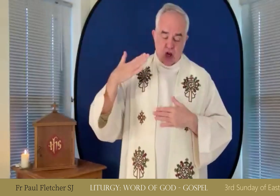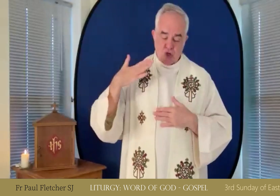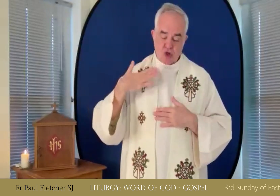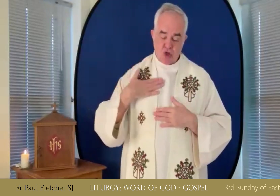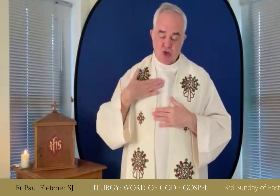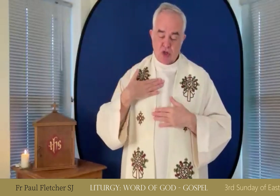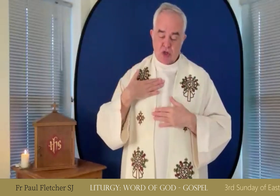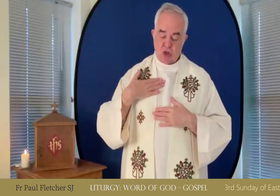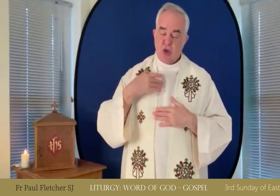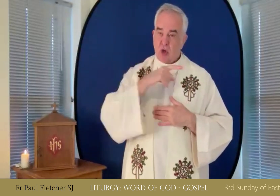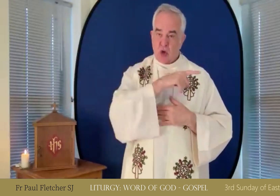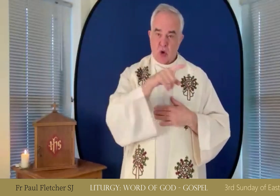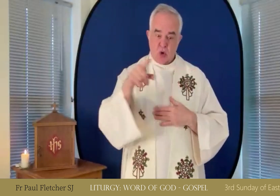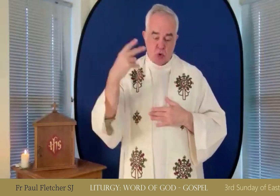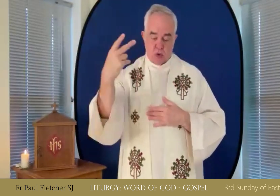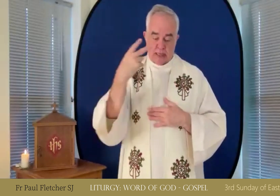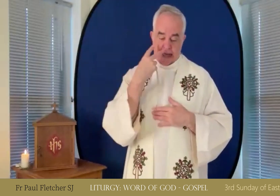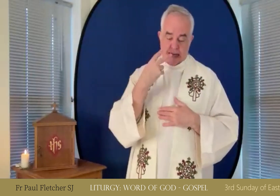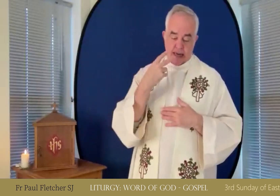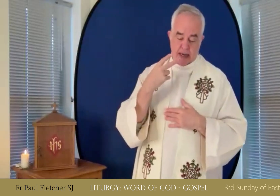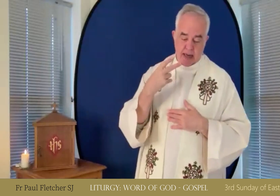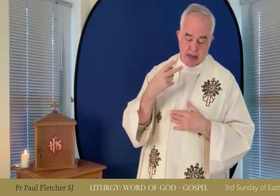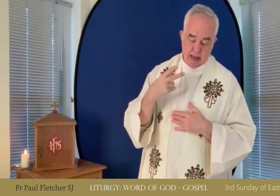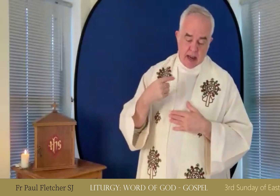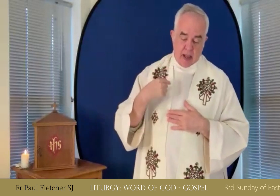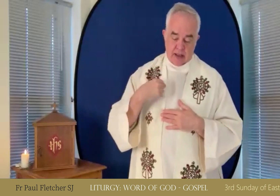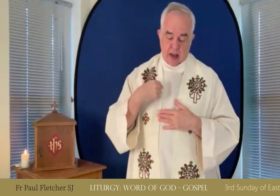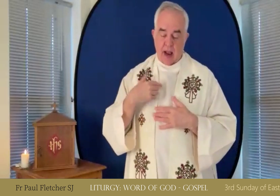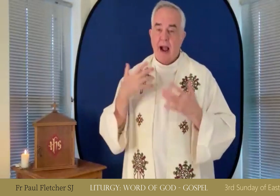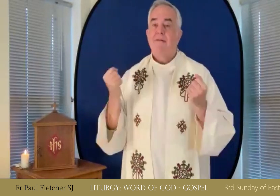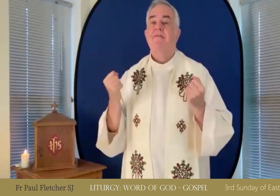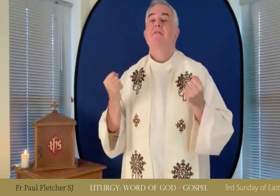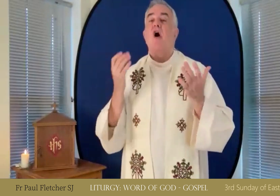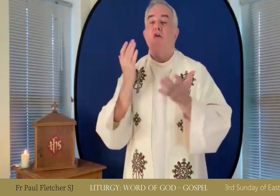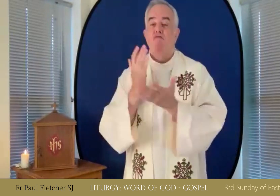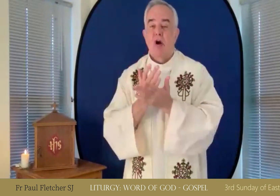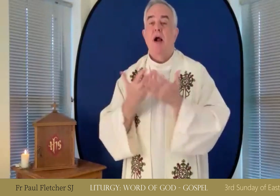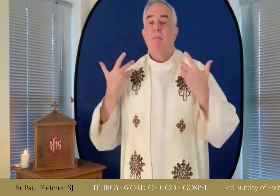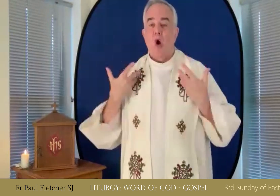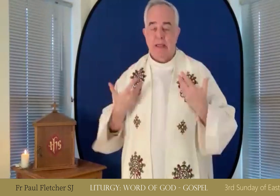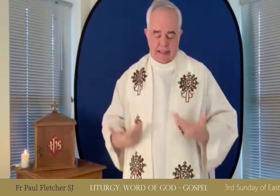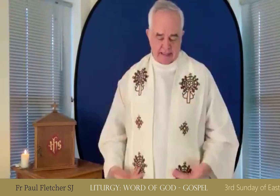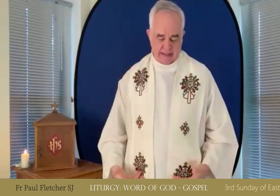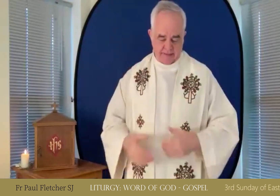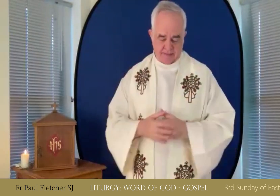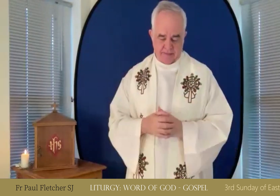Touch. You see that I have a real body.